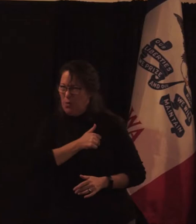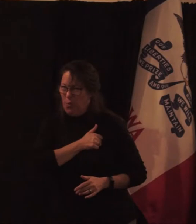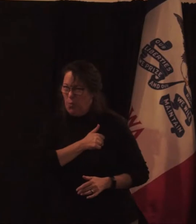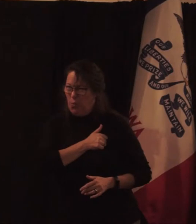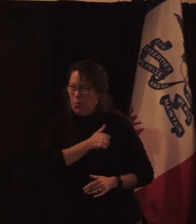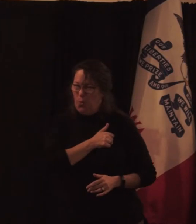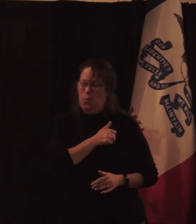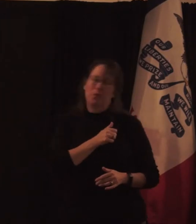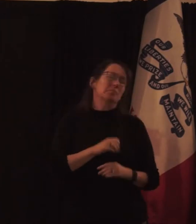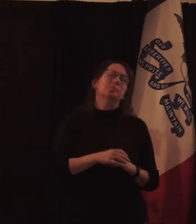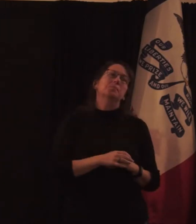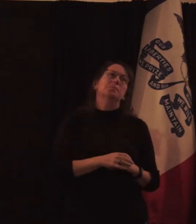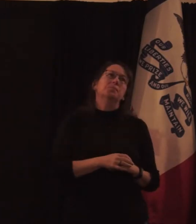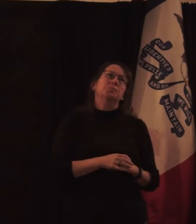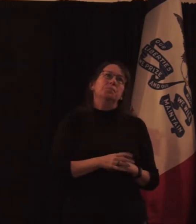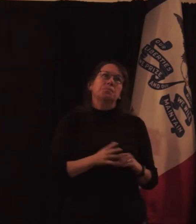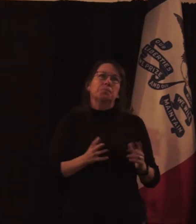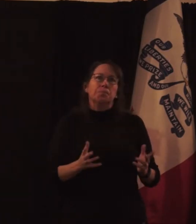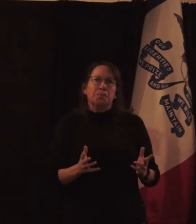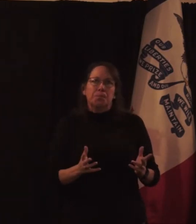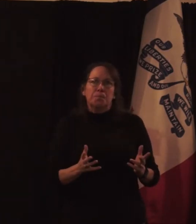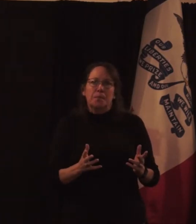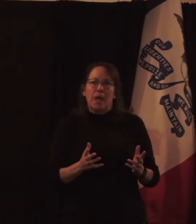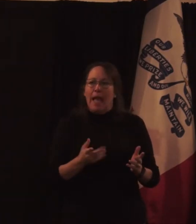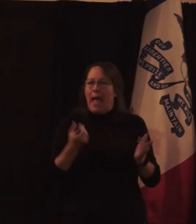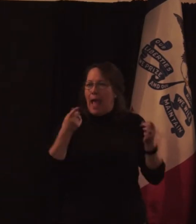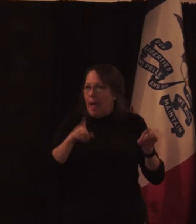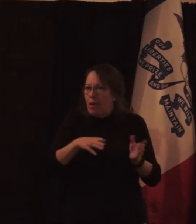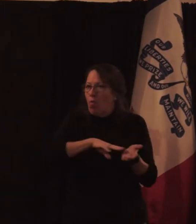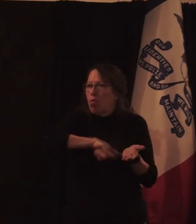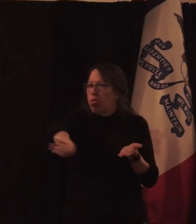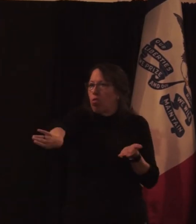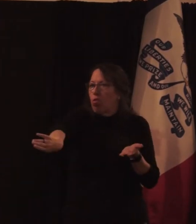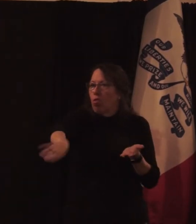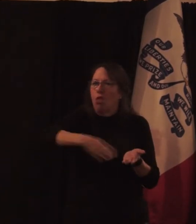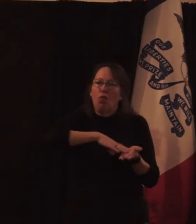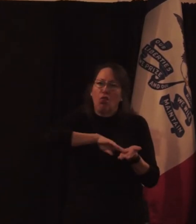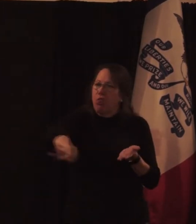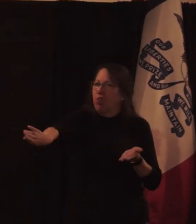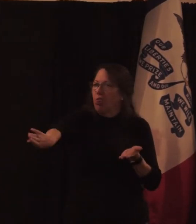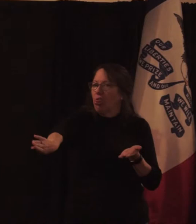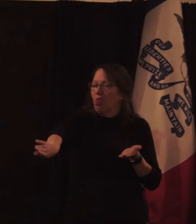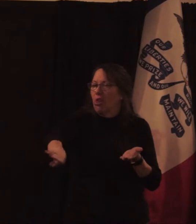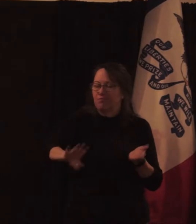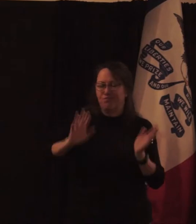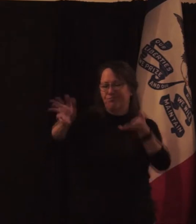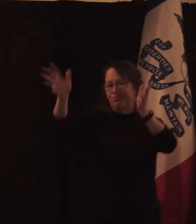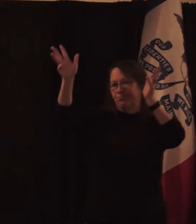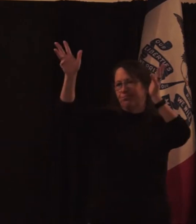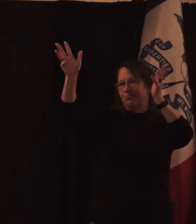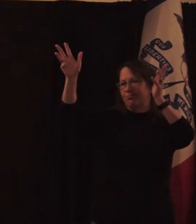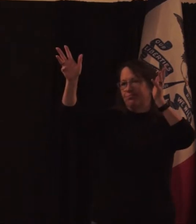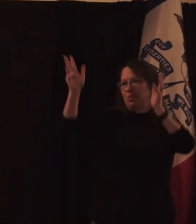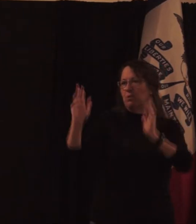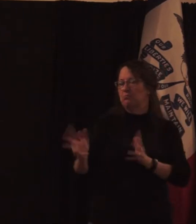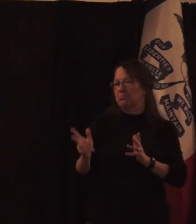sympathetic attitude, you get ostracized and you get set aside. You get put